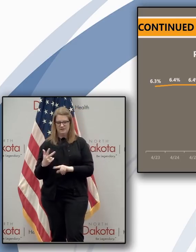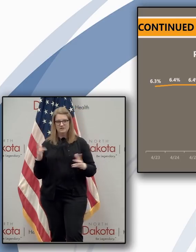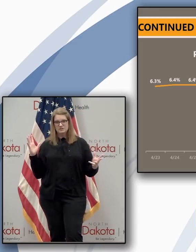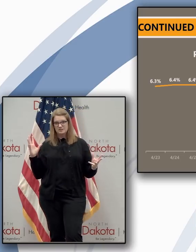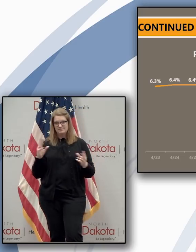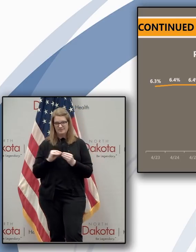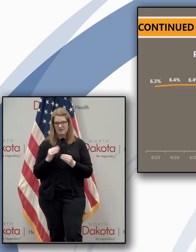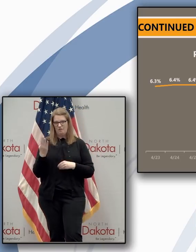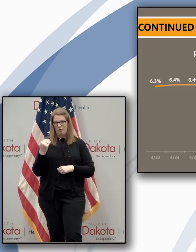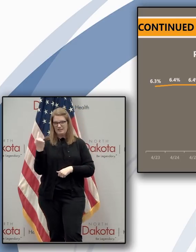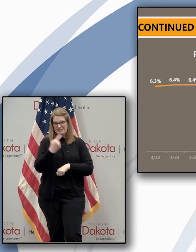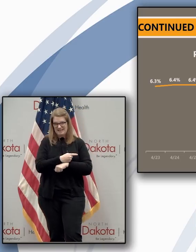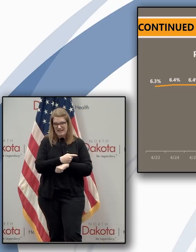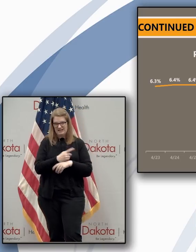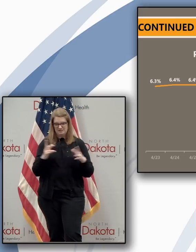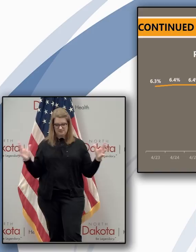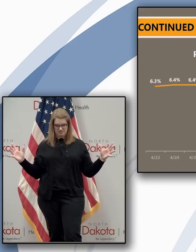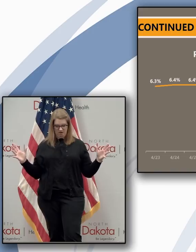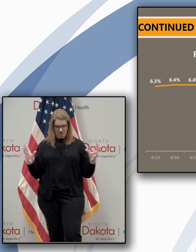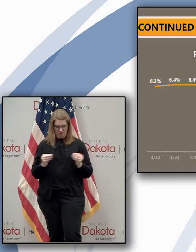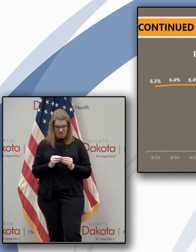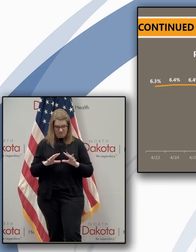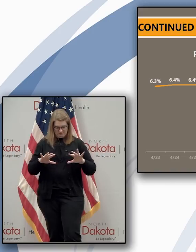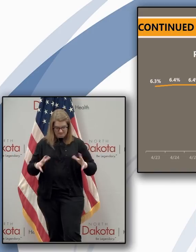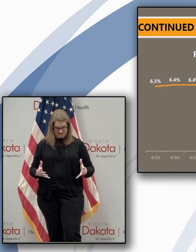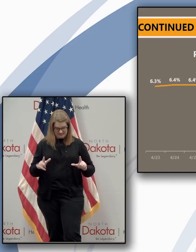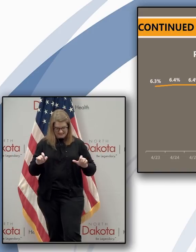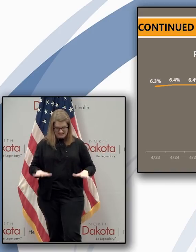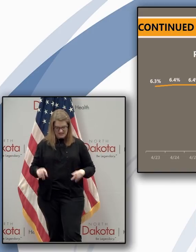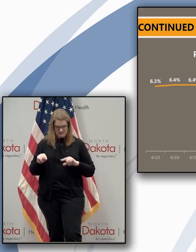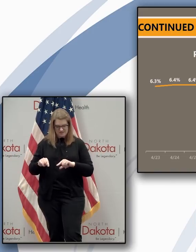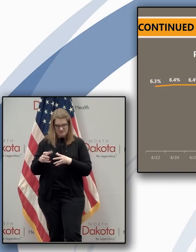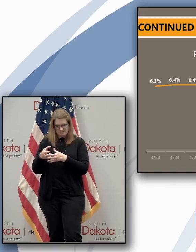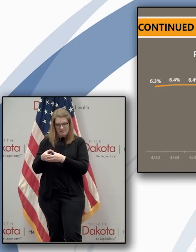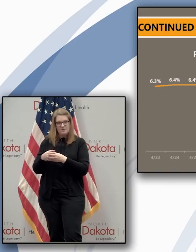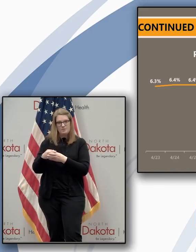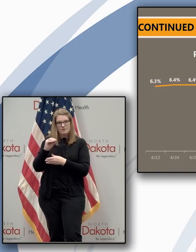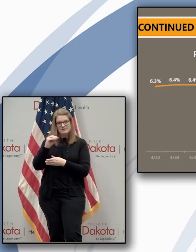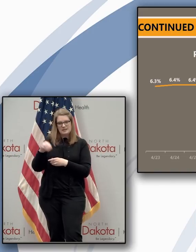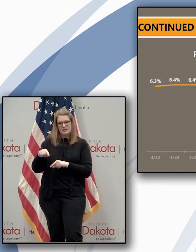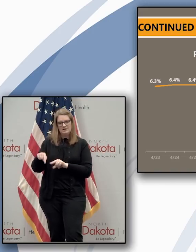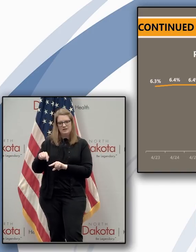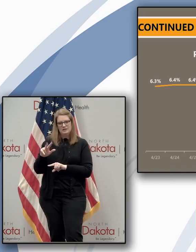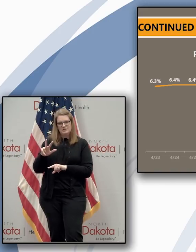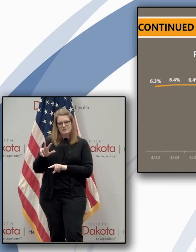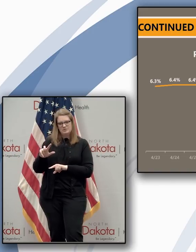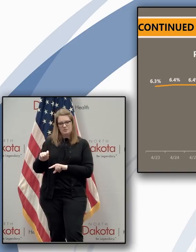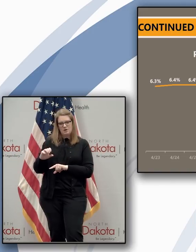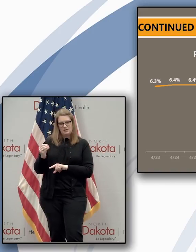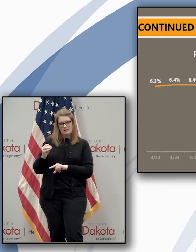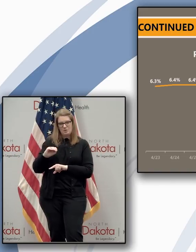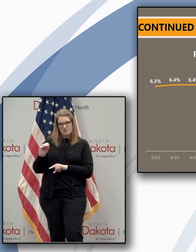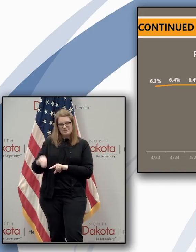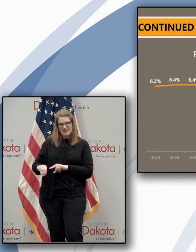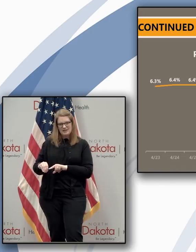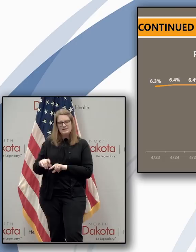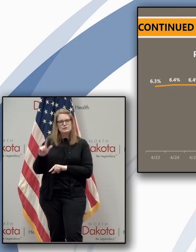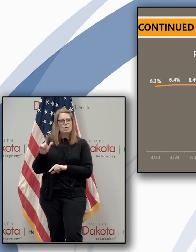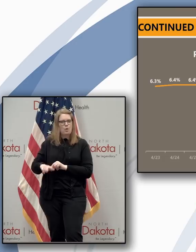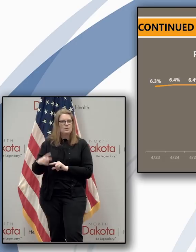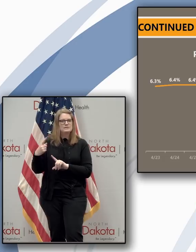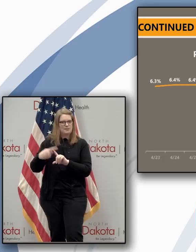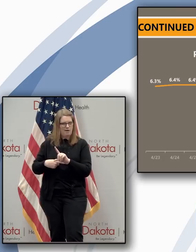cumulative 14-day cumulative we've seen since March 31st, so the lowest in over a month. And again, this downward slope of this